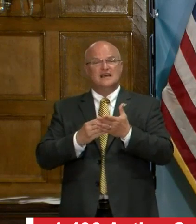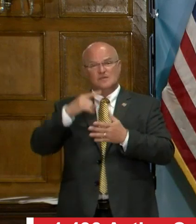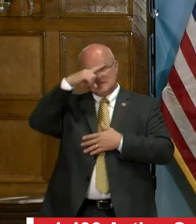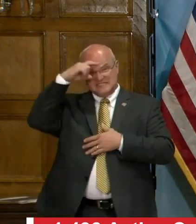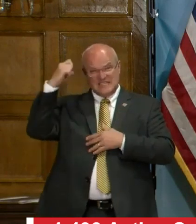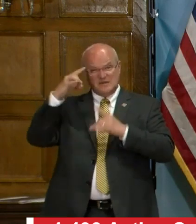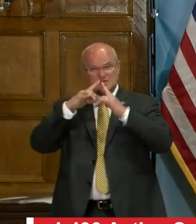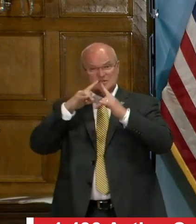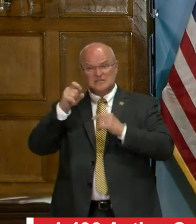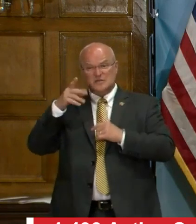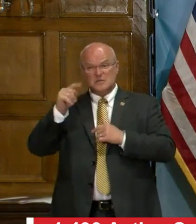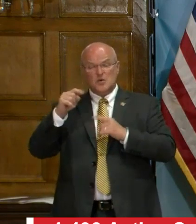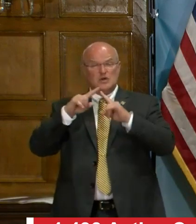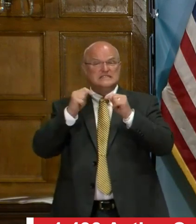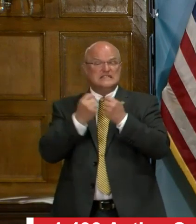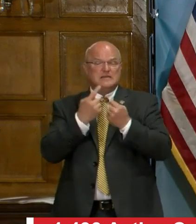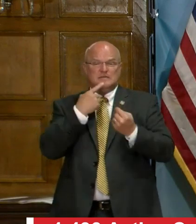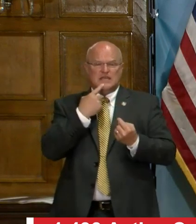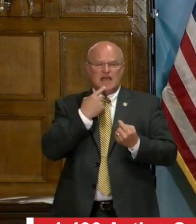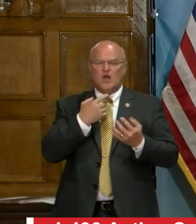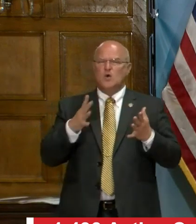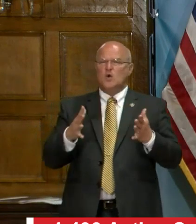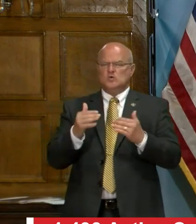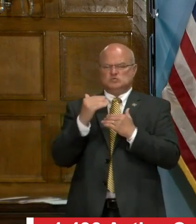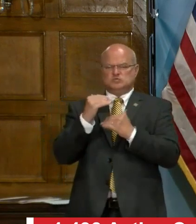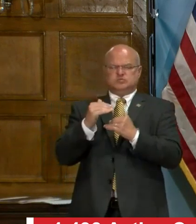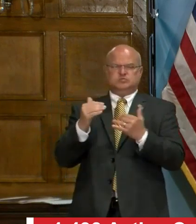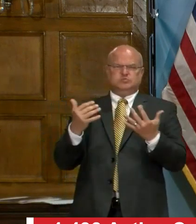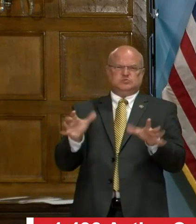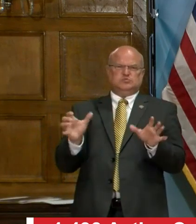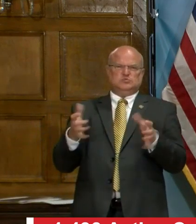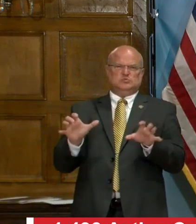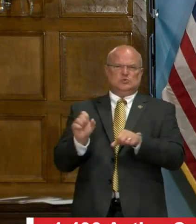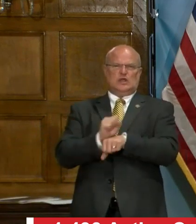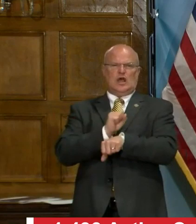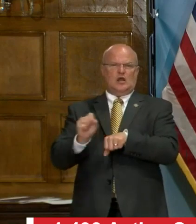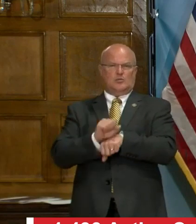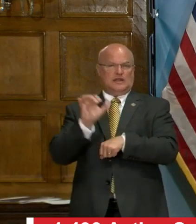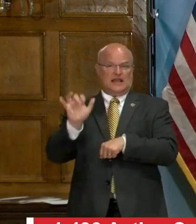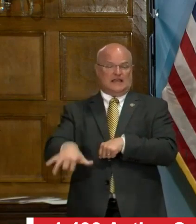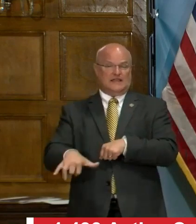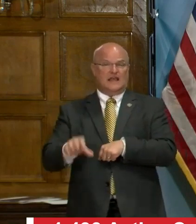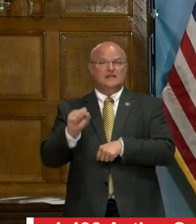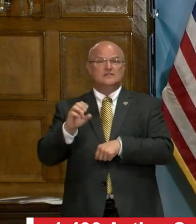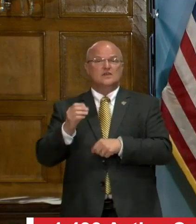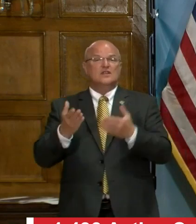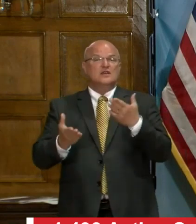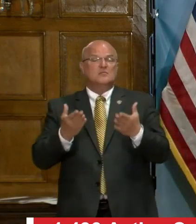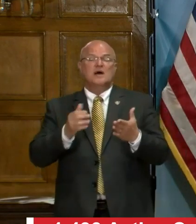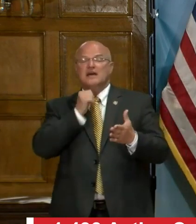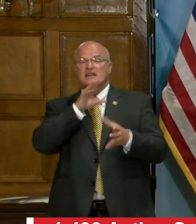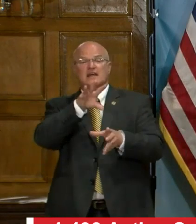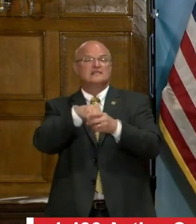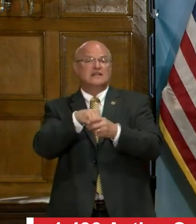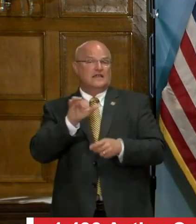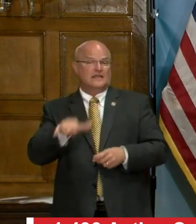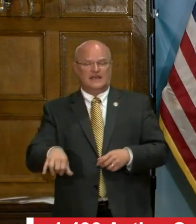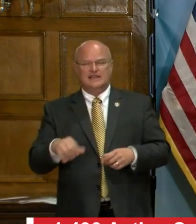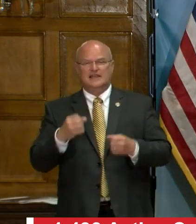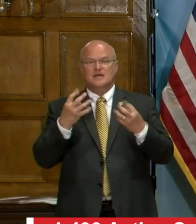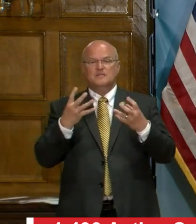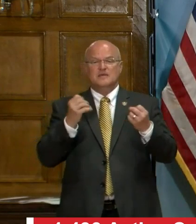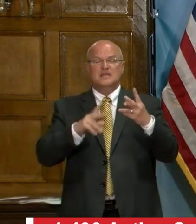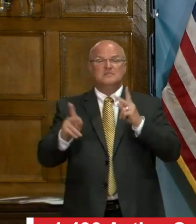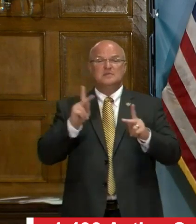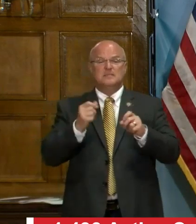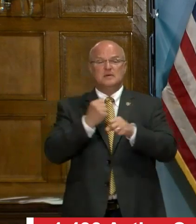sports teams might say, this is too restrictive, we don't want to operate in this fashion, and so they might not engage in it. A lot